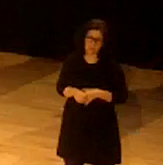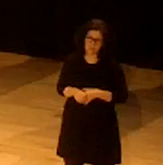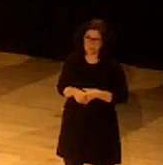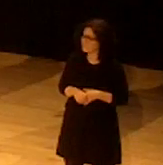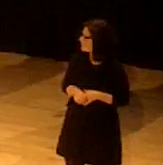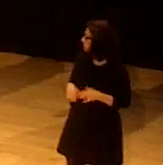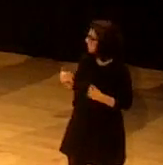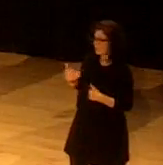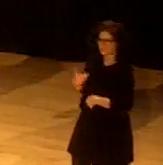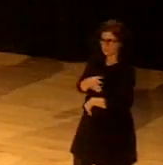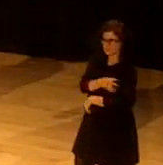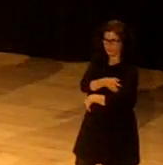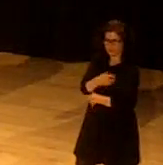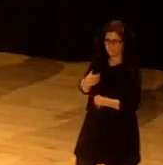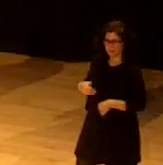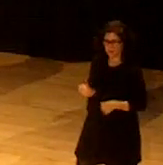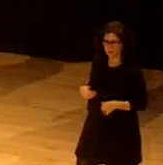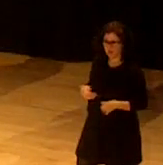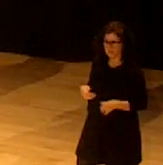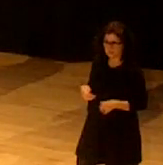Powerful.